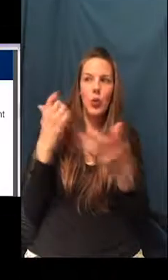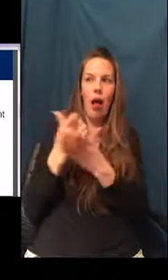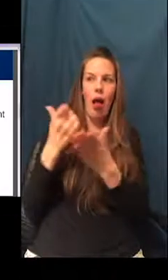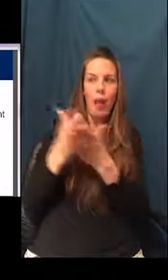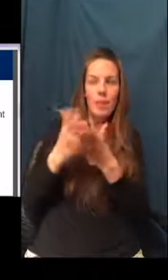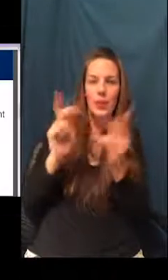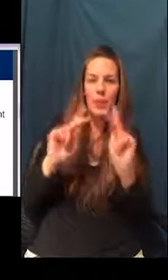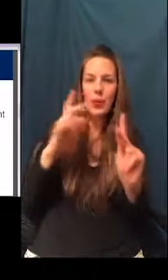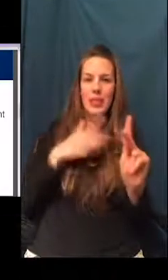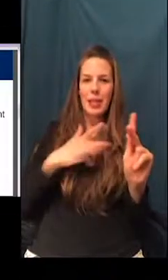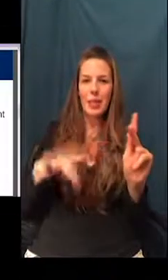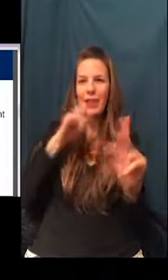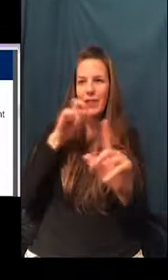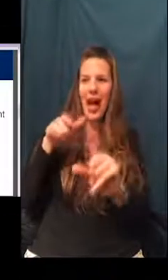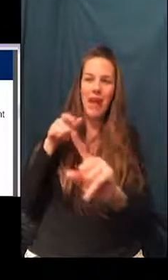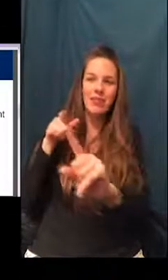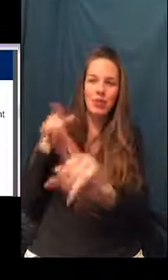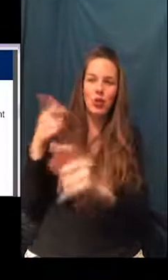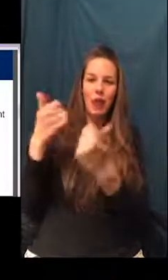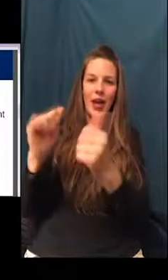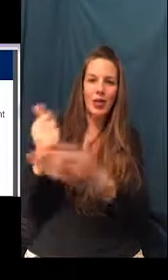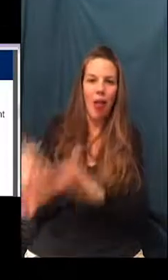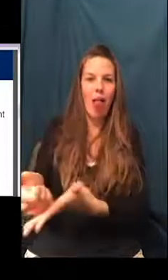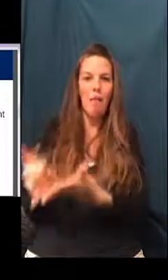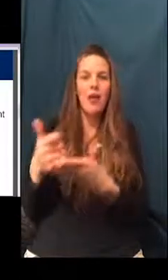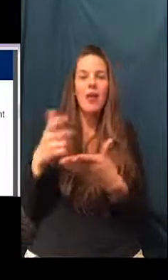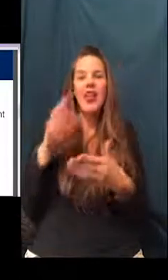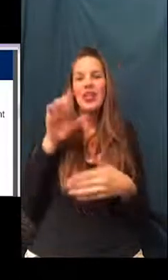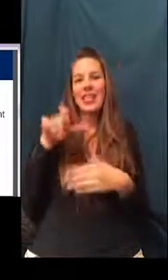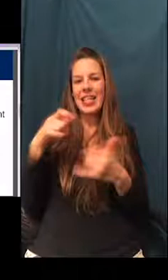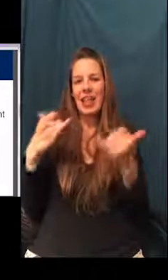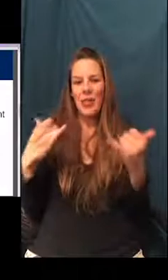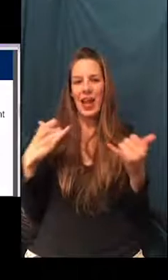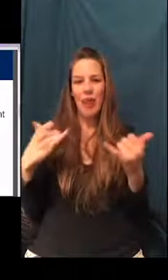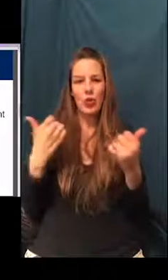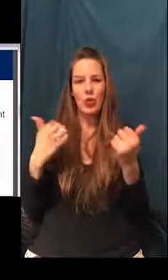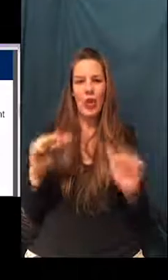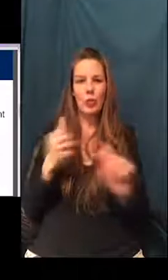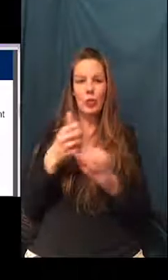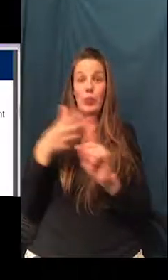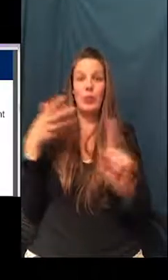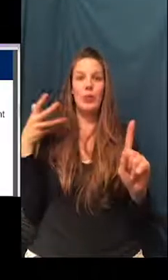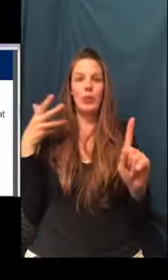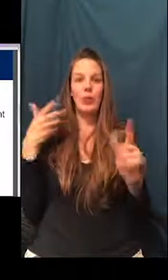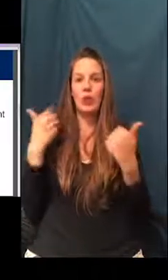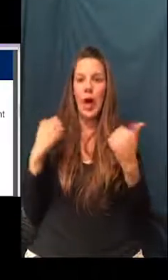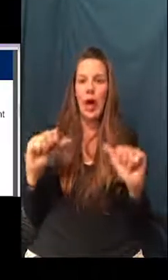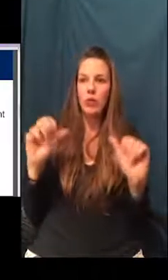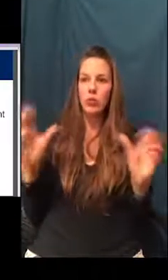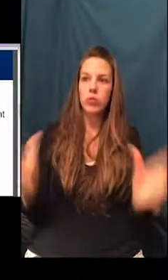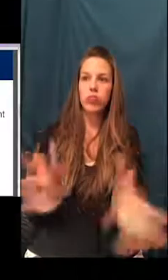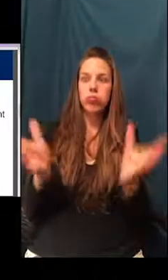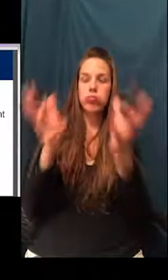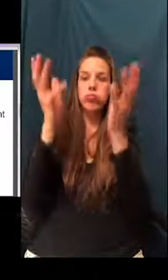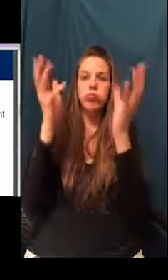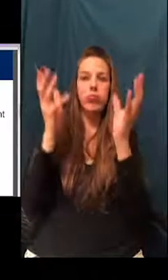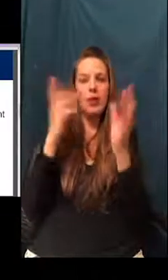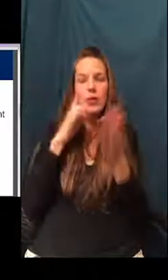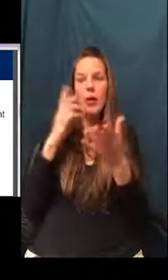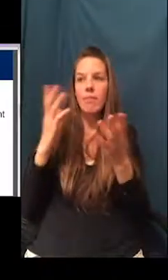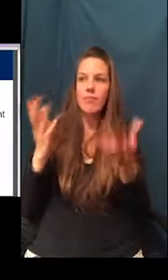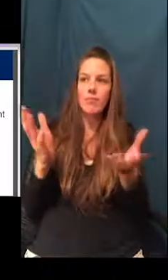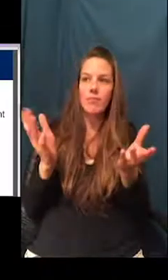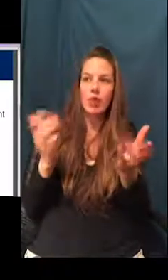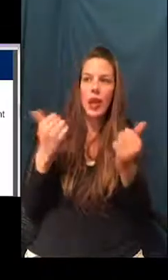we normally have not targeted, but that there's such a need. And so I think we are all trying to rise up to that occasion and rise up and